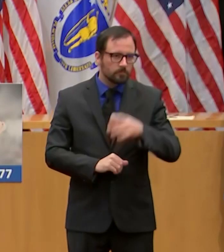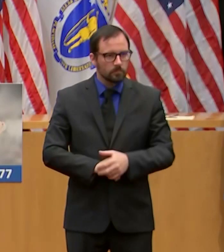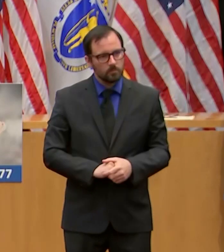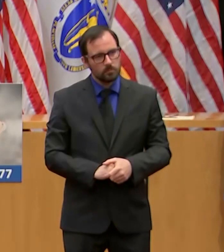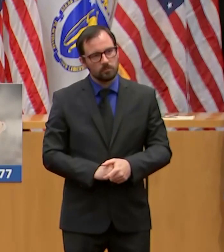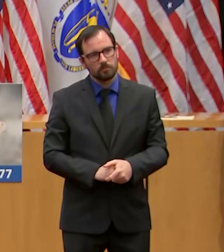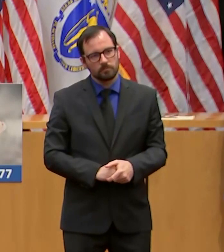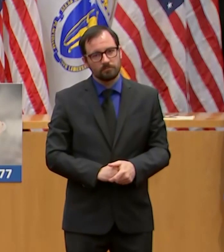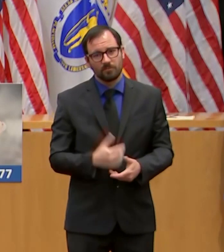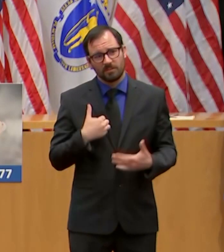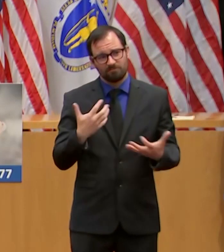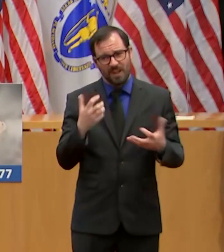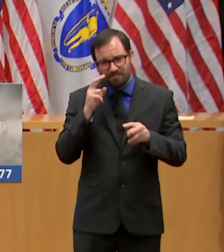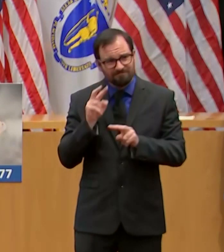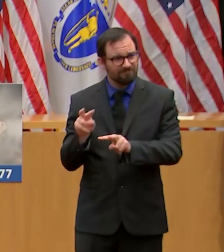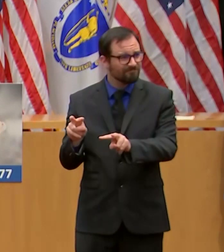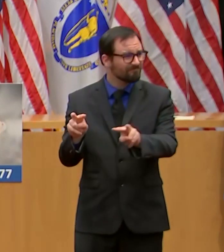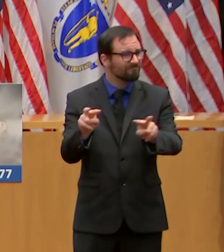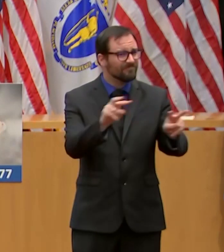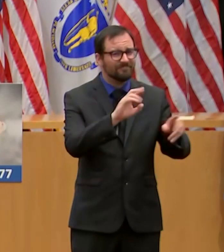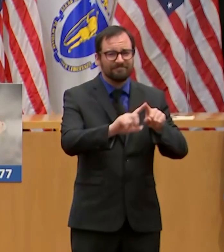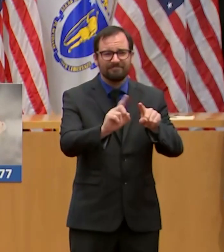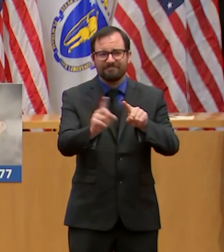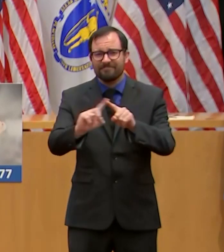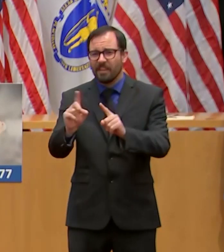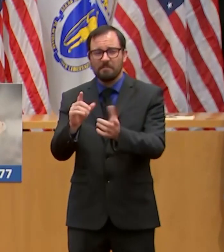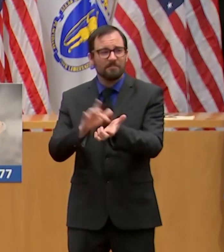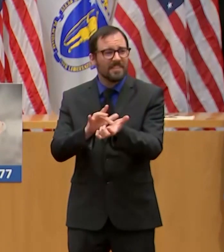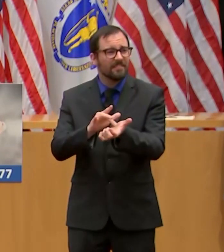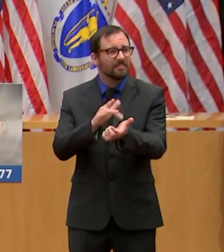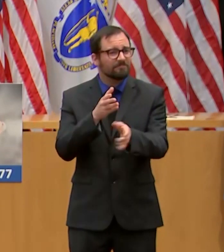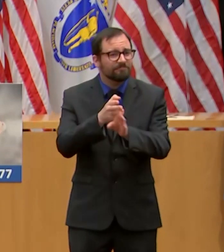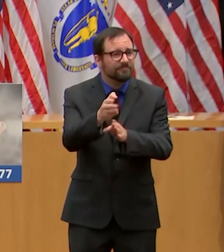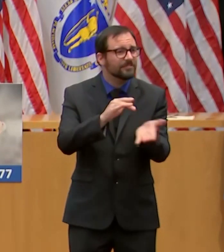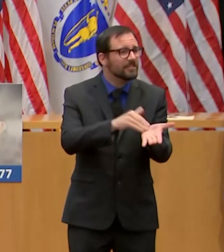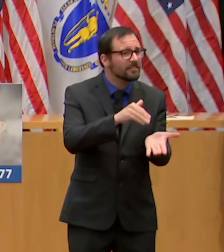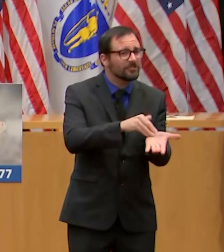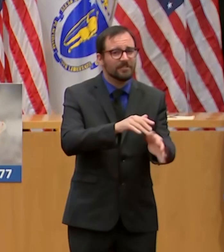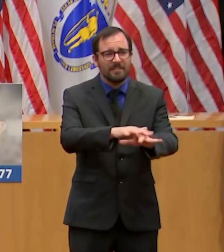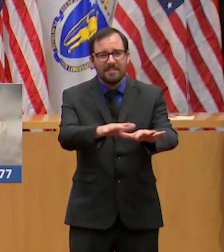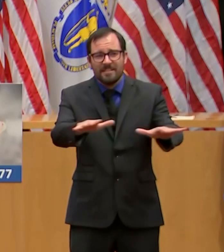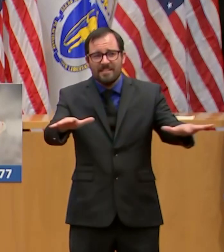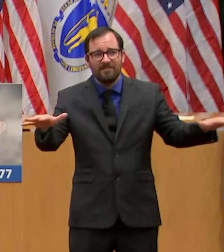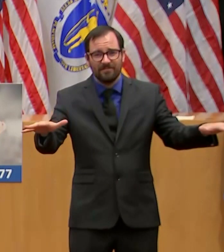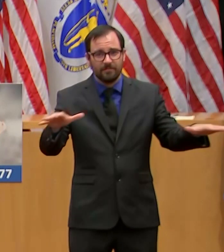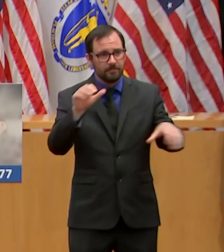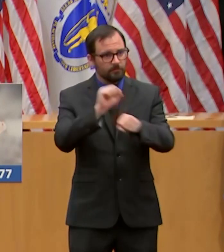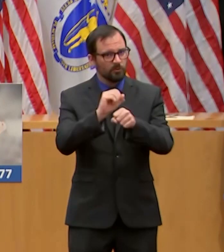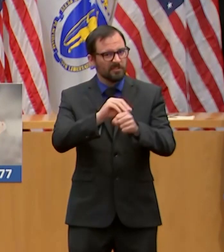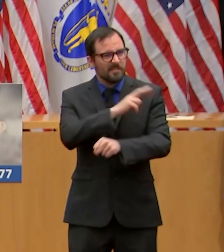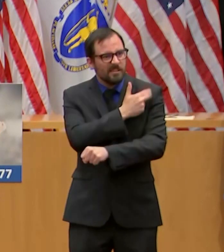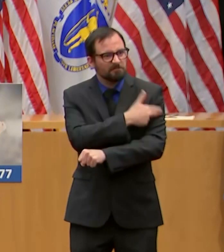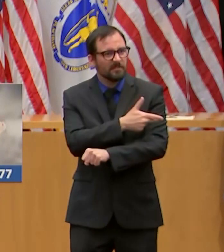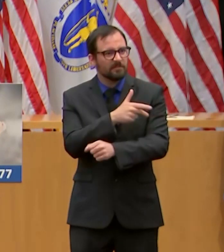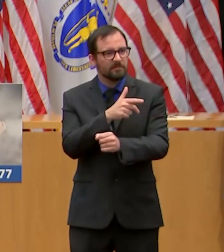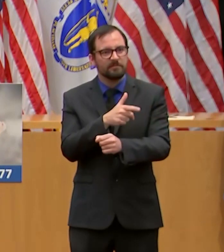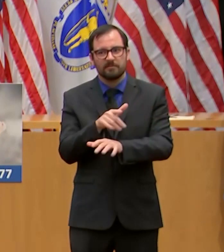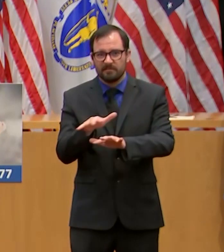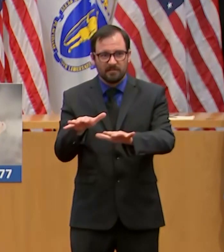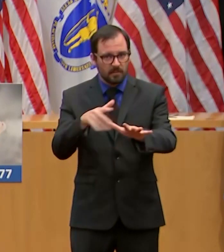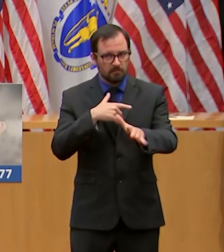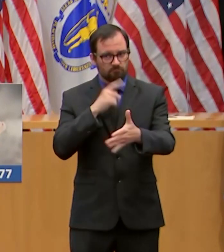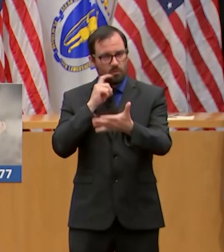hospitals will be crucial to the healthcare system's response to this pandemic. Labs at our hospitals have also contributed